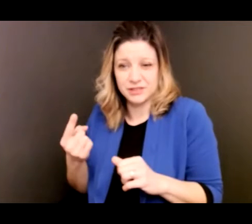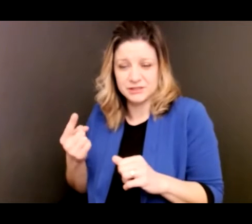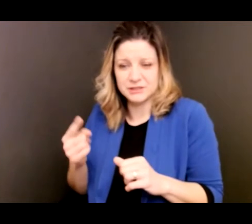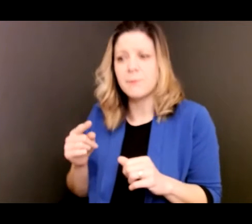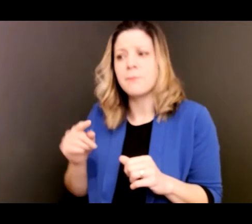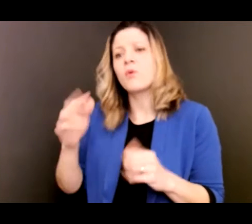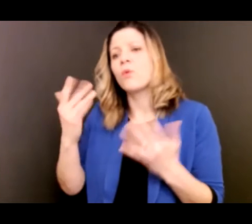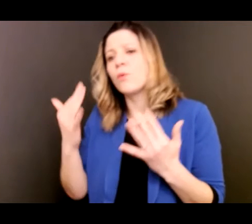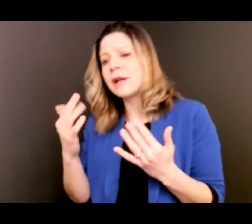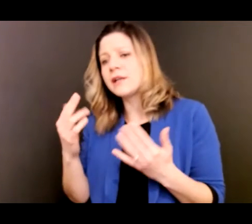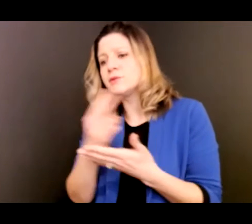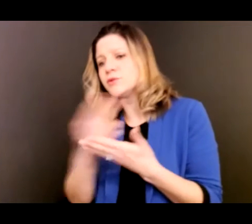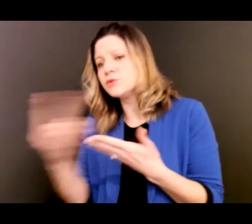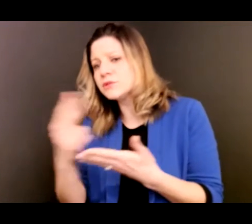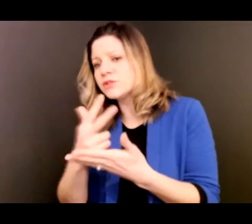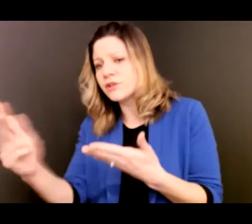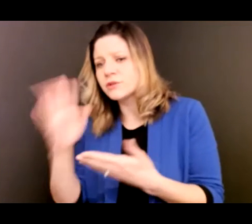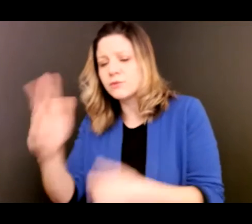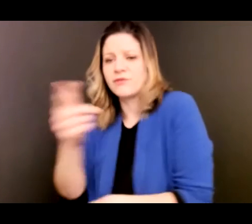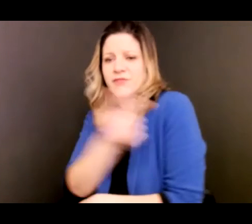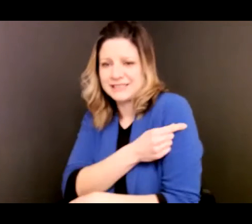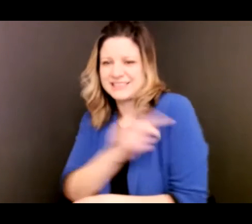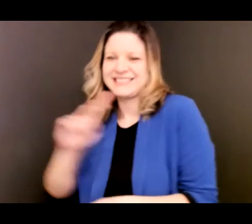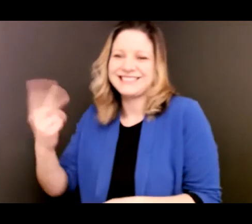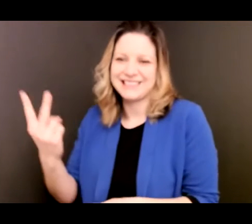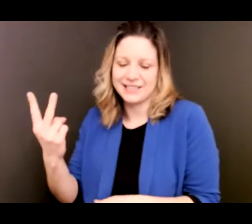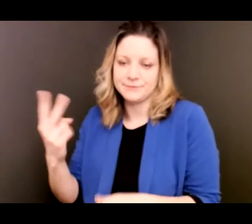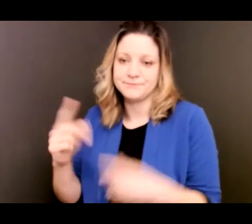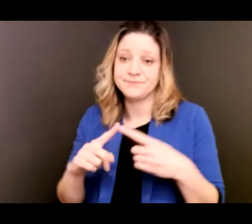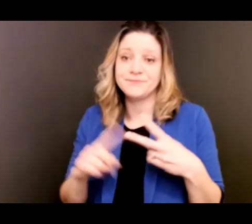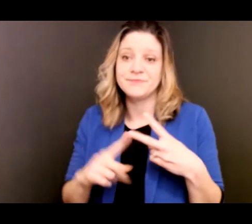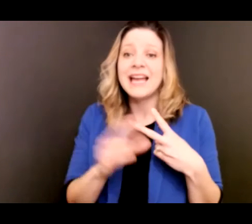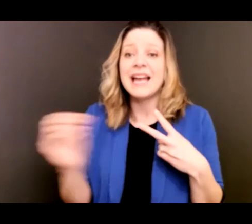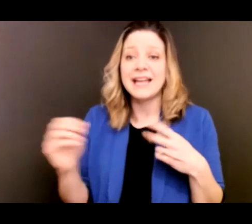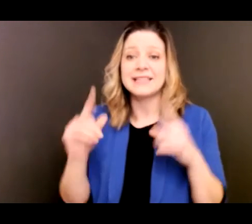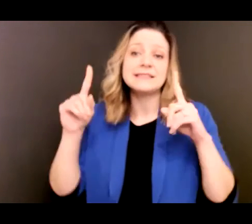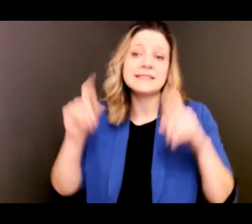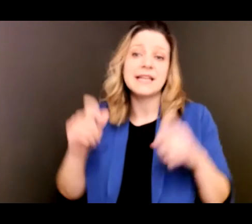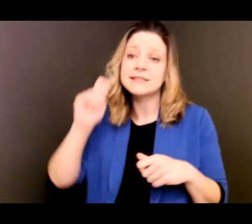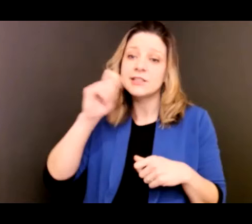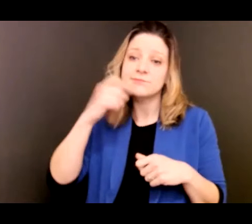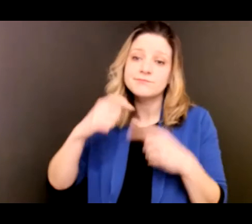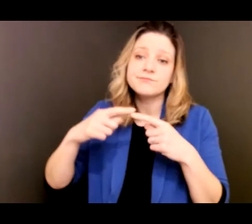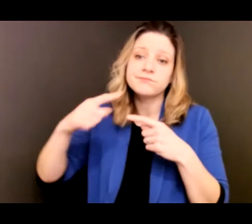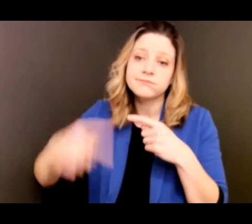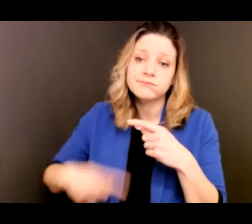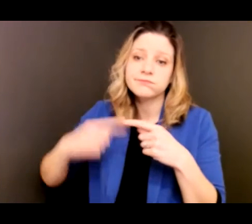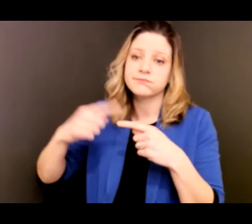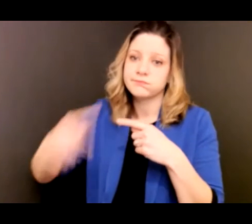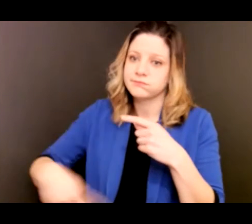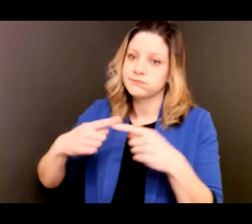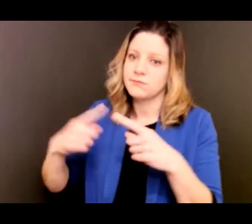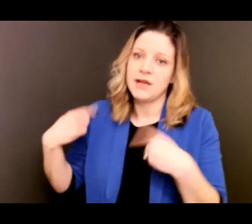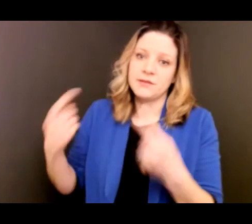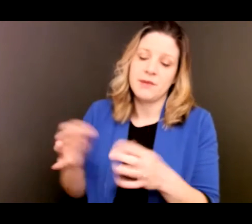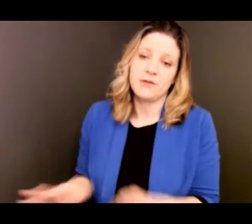weeks. Sentinel testing has also been important as we encourage staff and people receiving services to